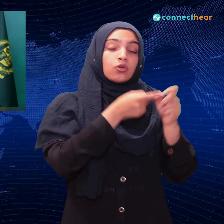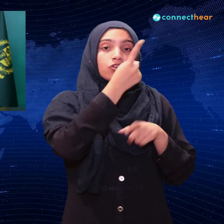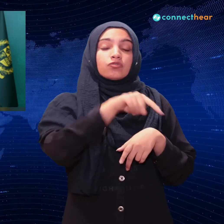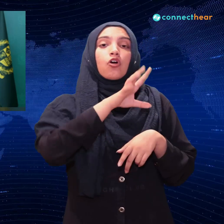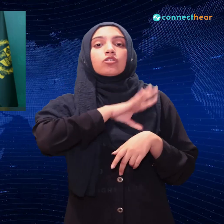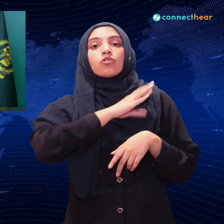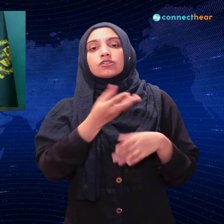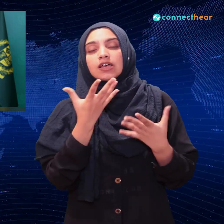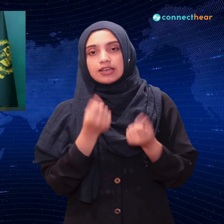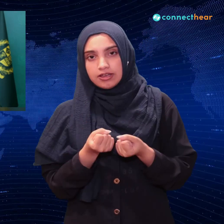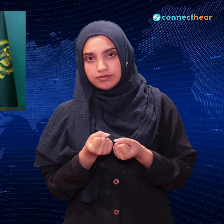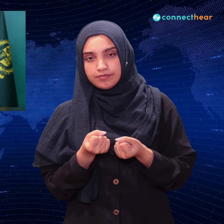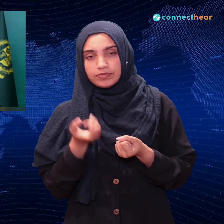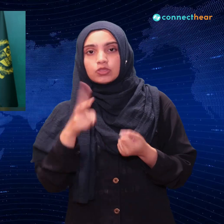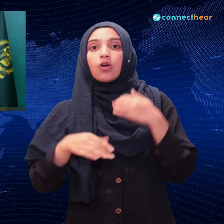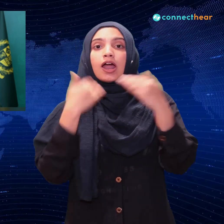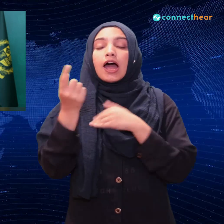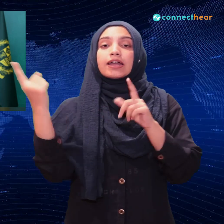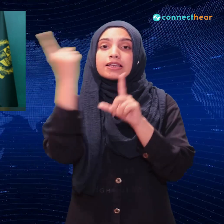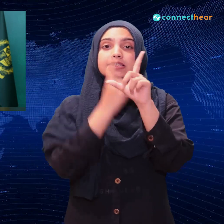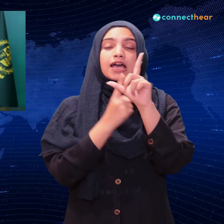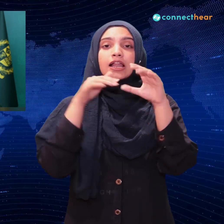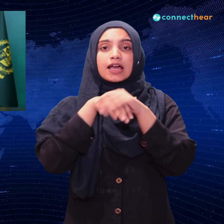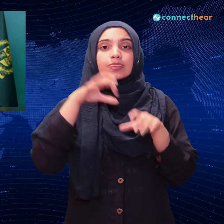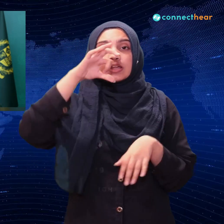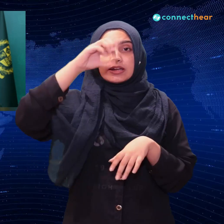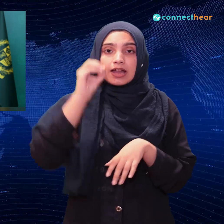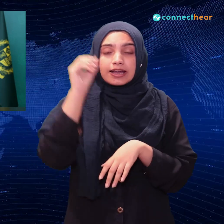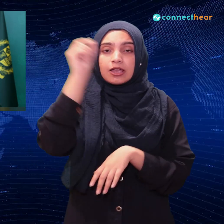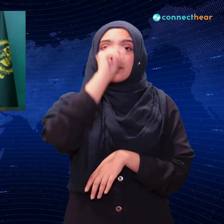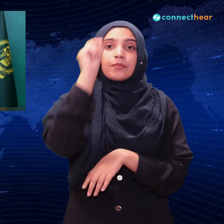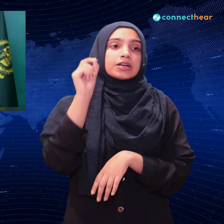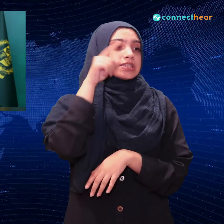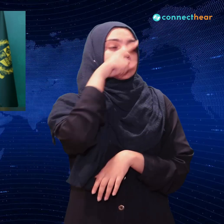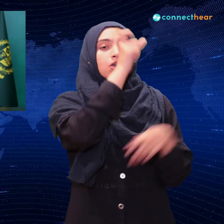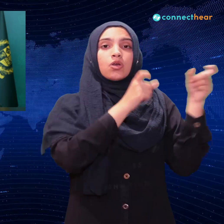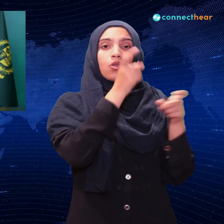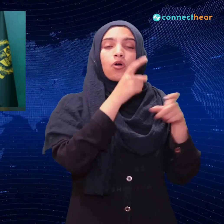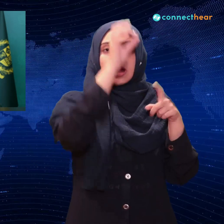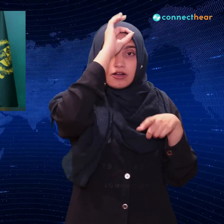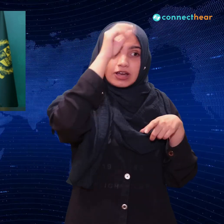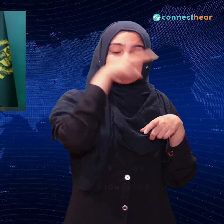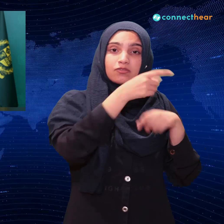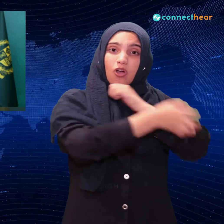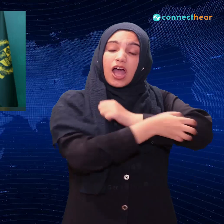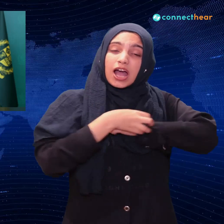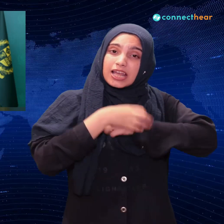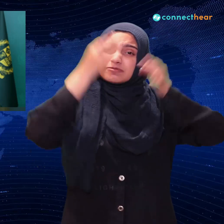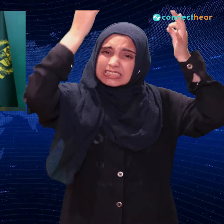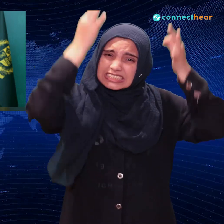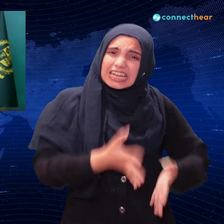year, almost 90% of people in Afghanistan will go below the poverty line. There's